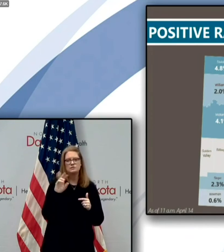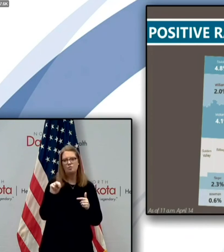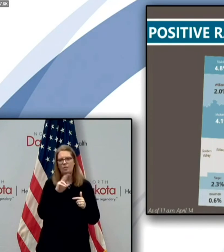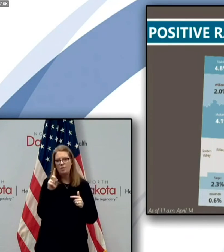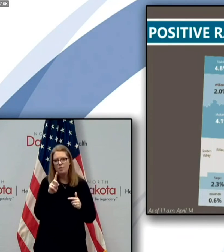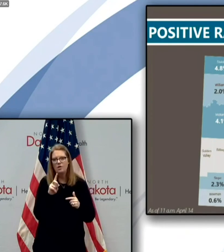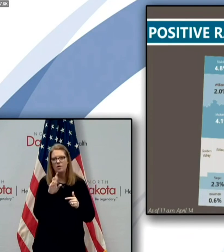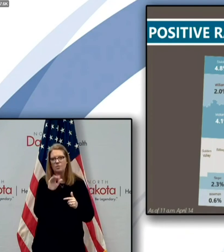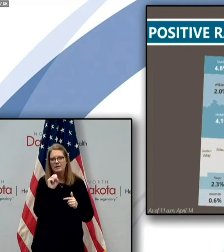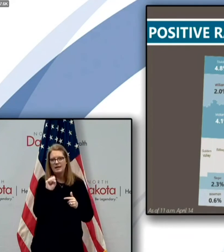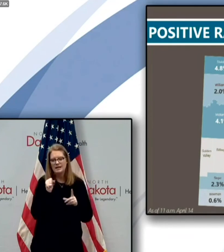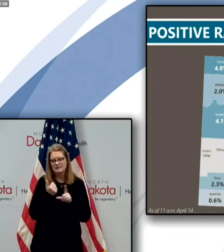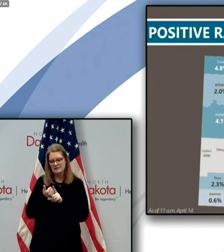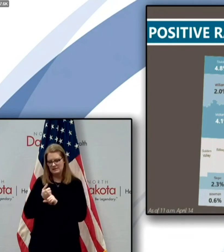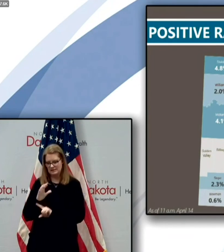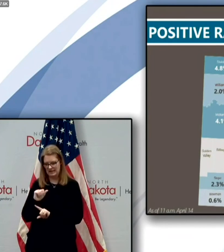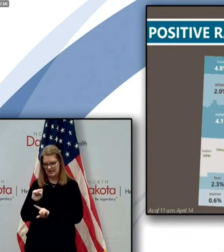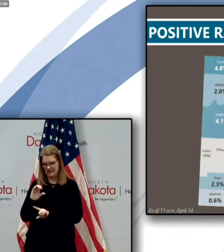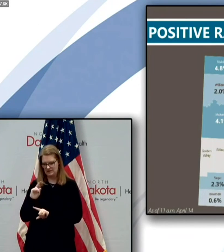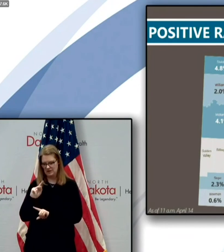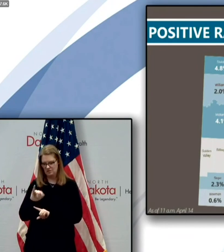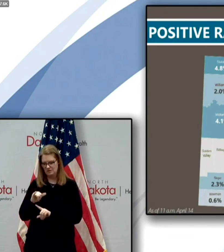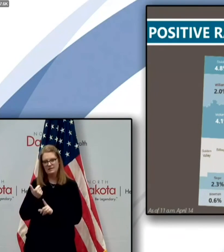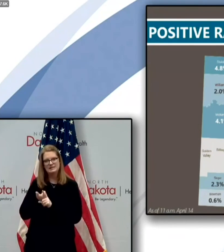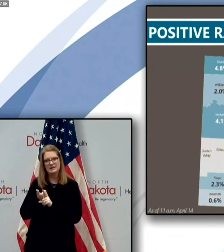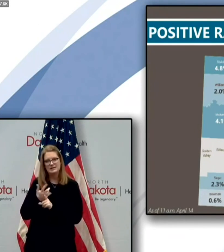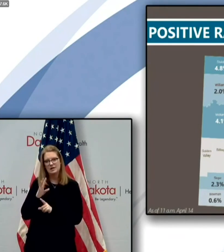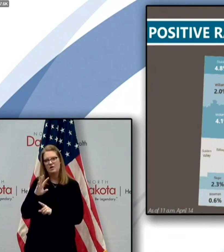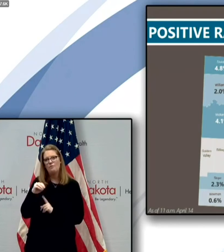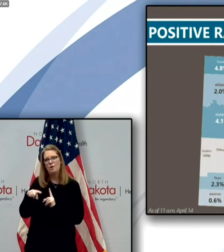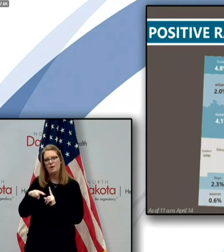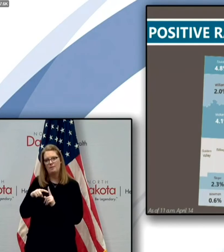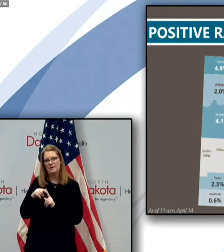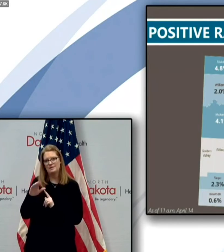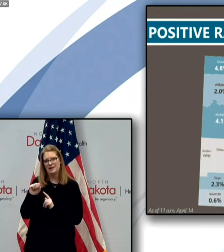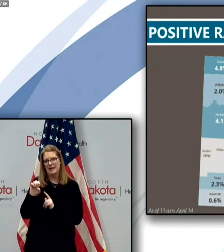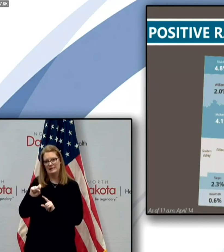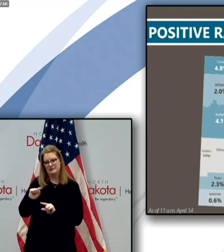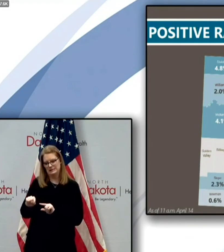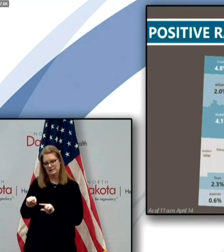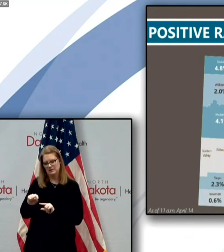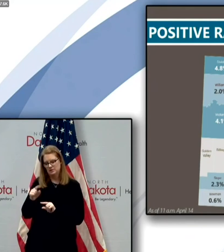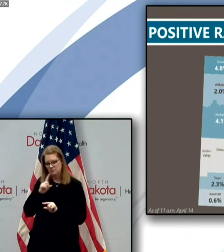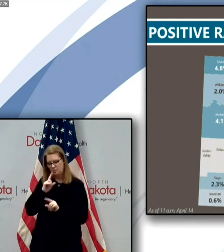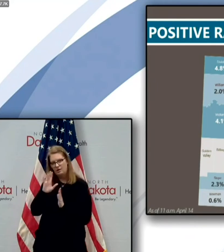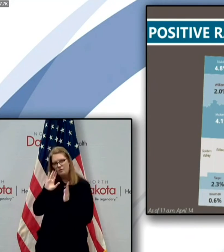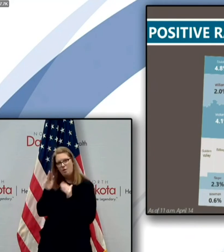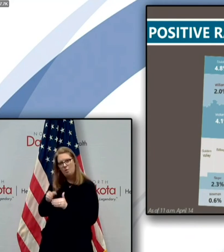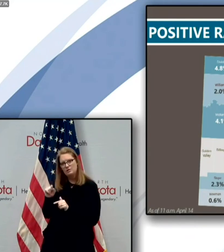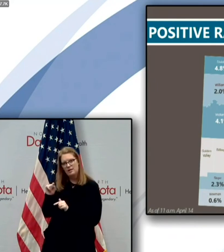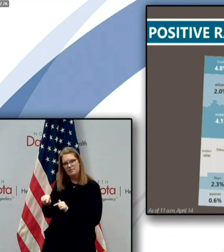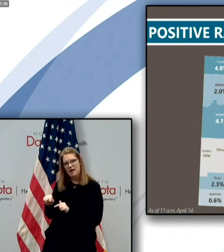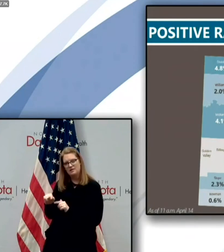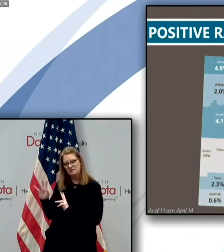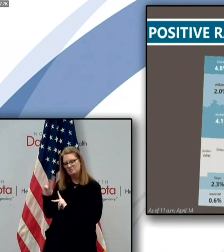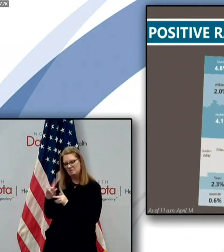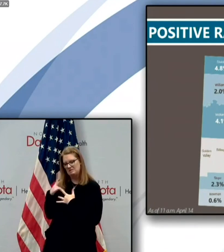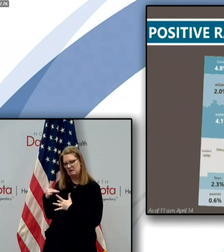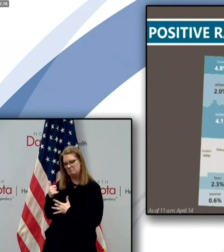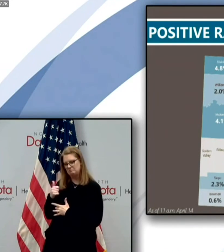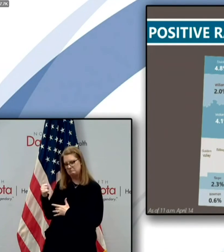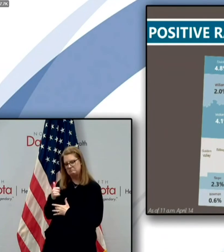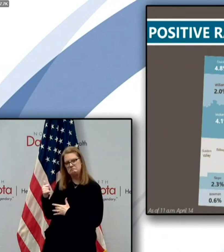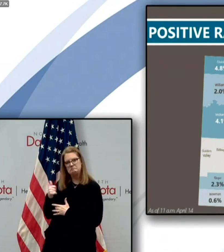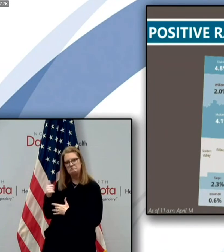with cases is Cass County, has 40 cases, positive cases, so we're paying attention to that. And we do have,